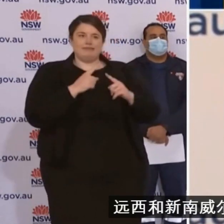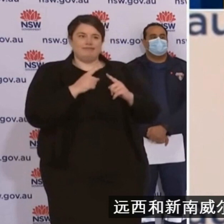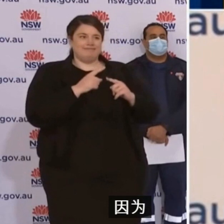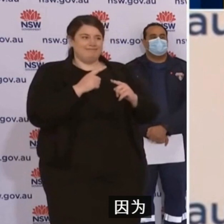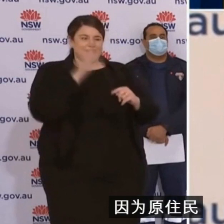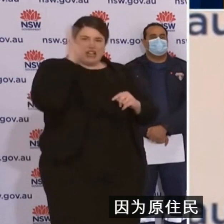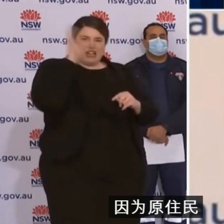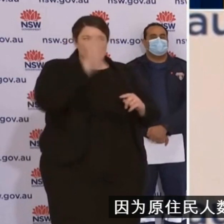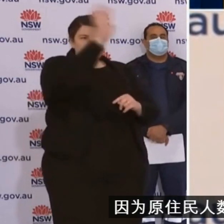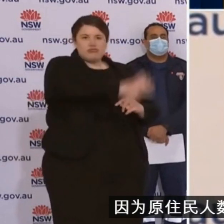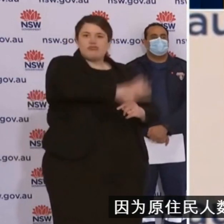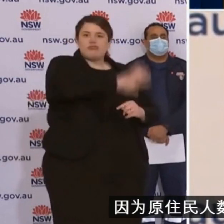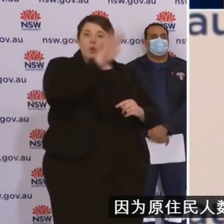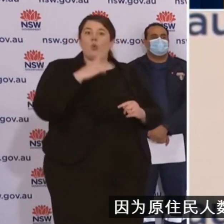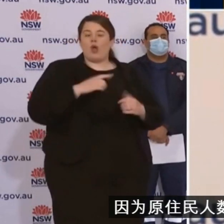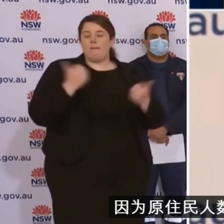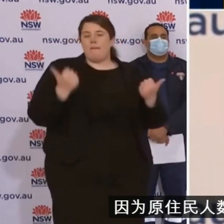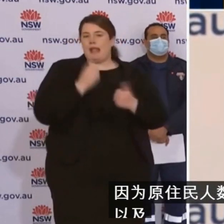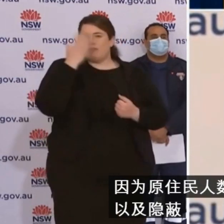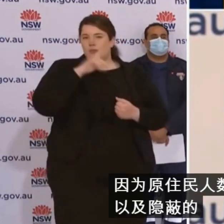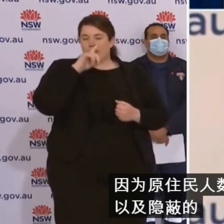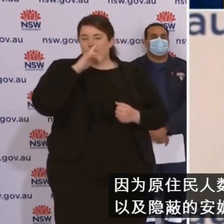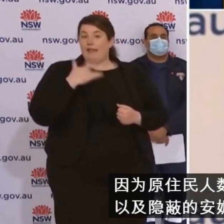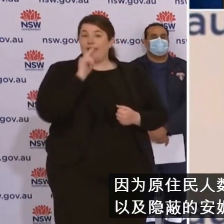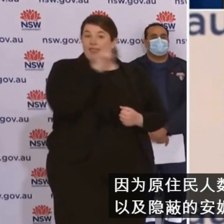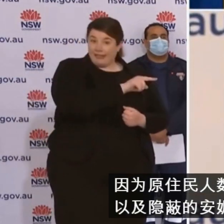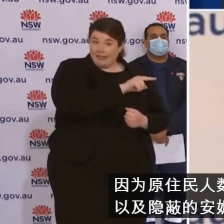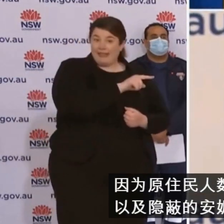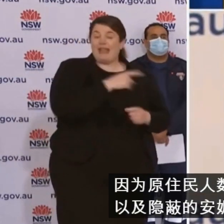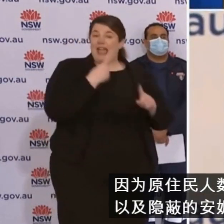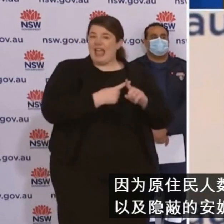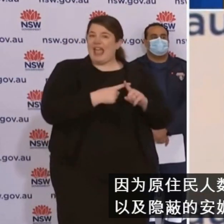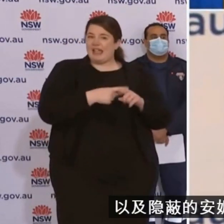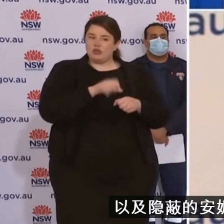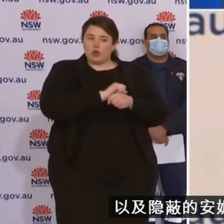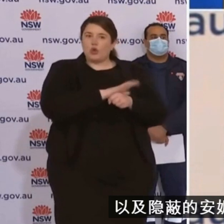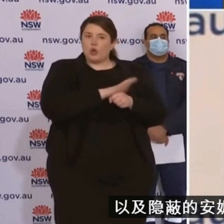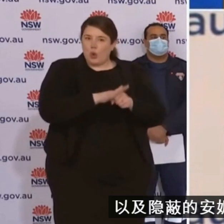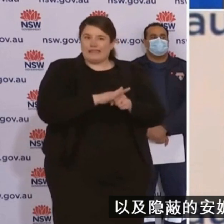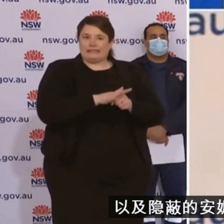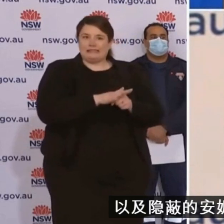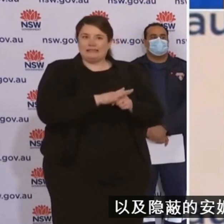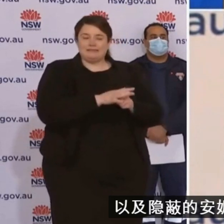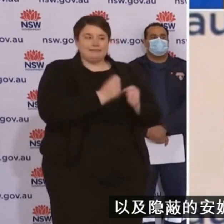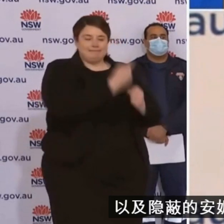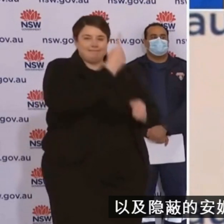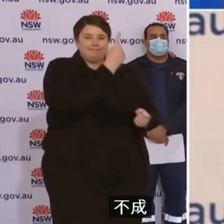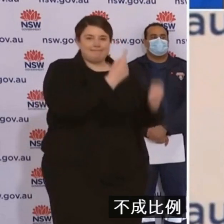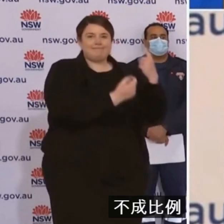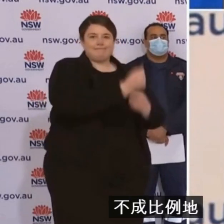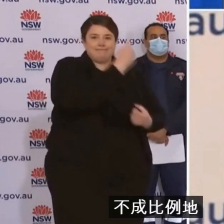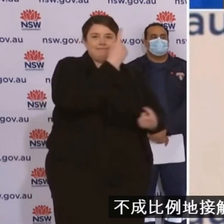the overrepresentation of Aboriginal people and the likelihood that COVID will be and is touching Aboriginal